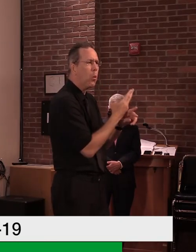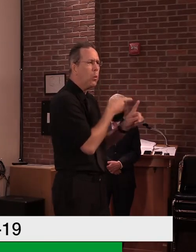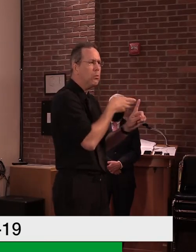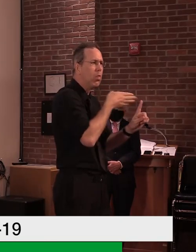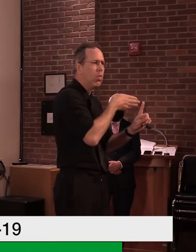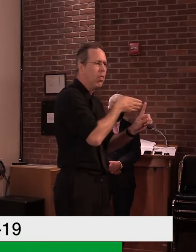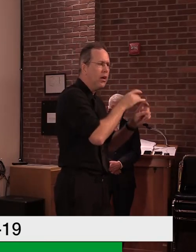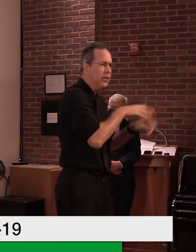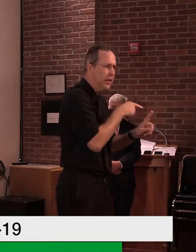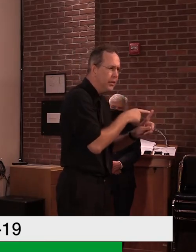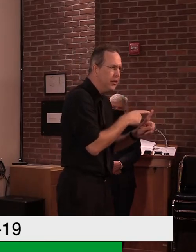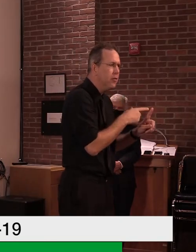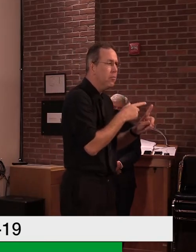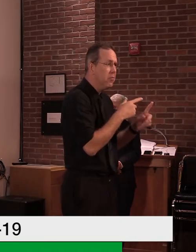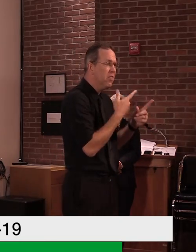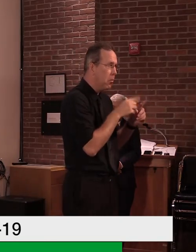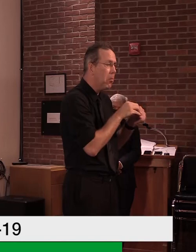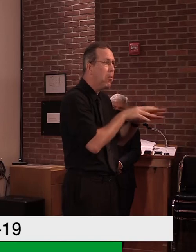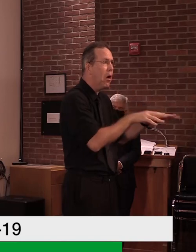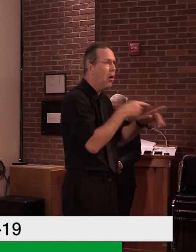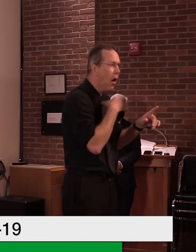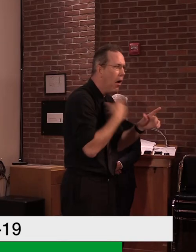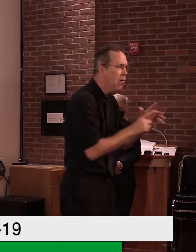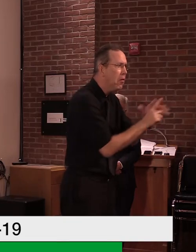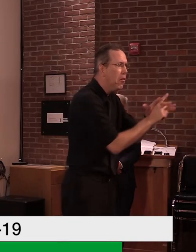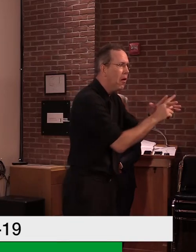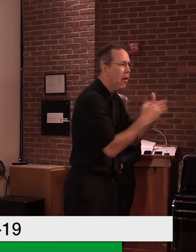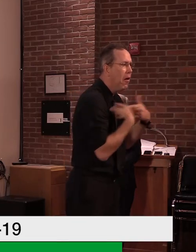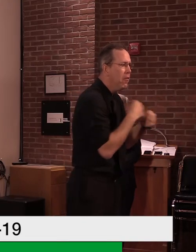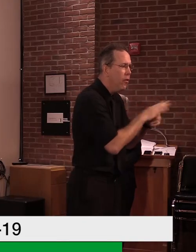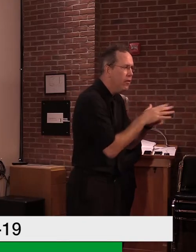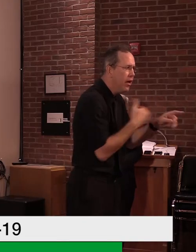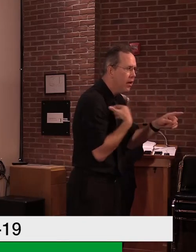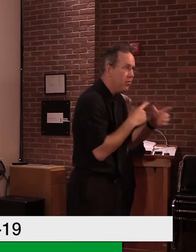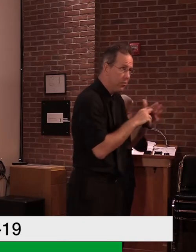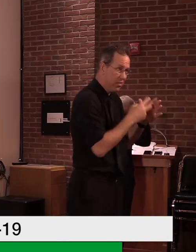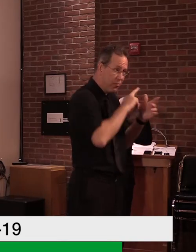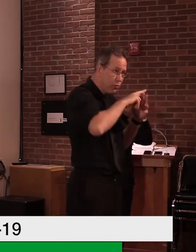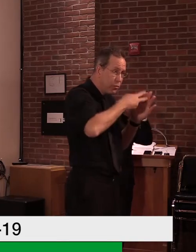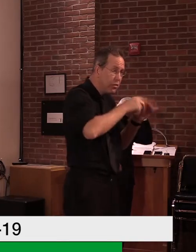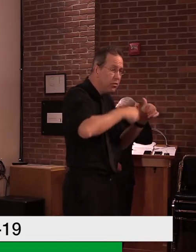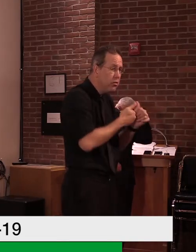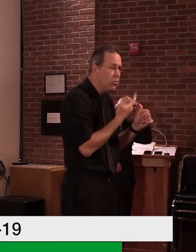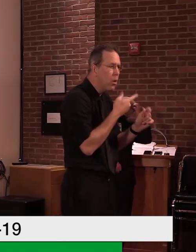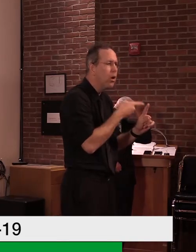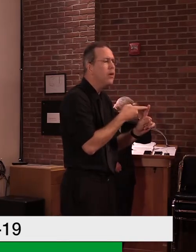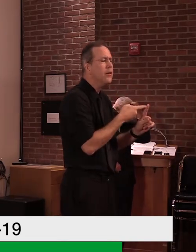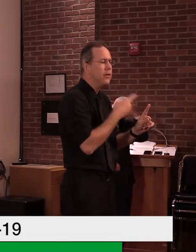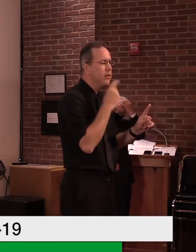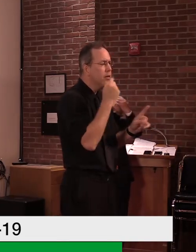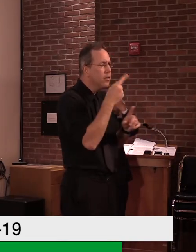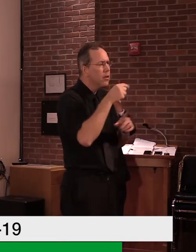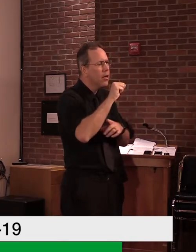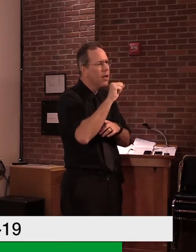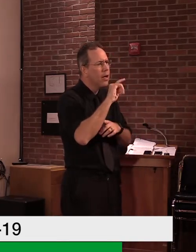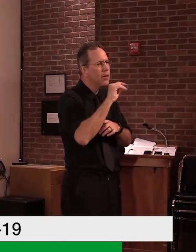And I do believe there will be an appropriate place in a state's testing strategy for those